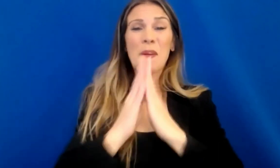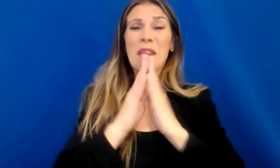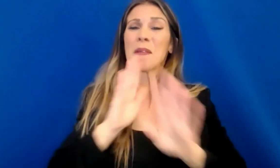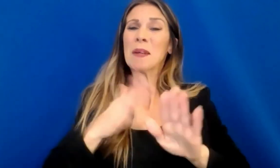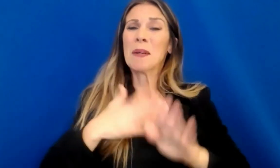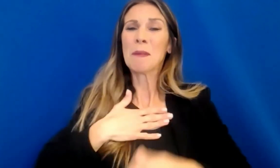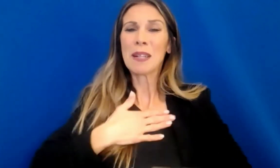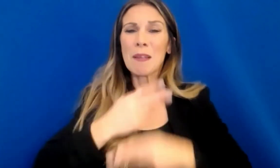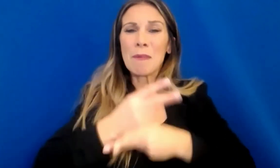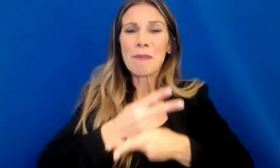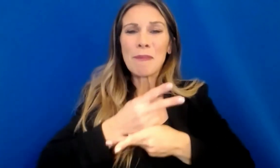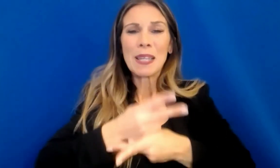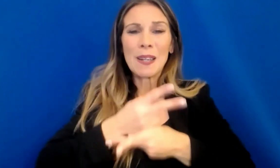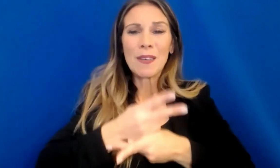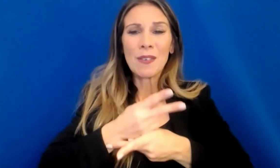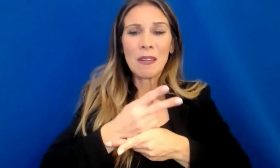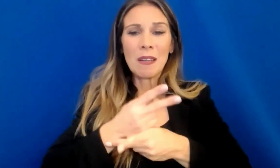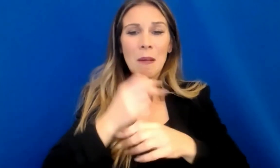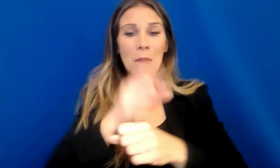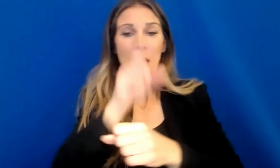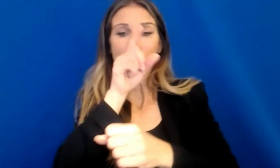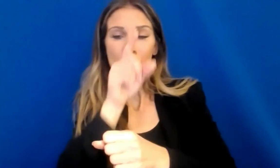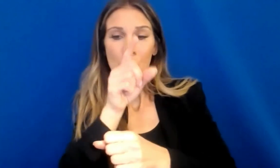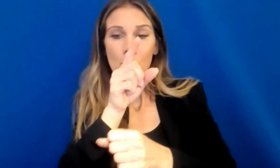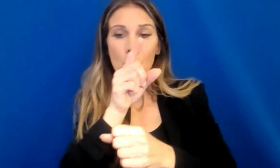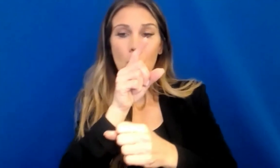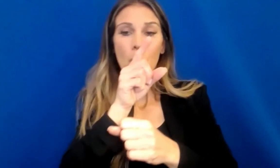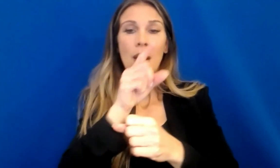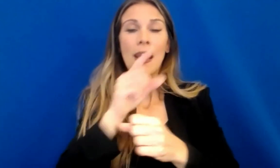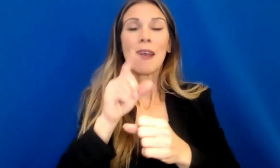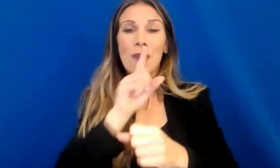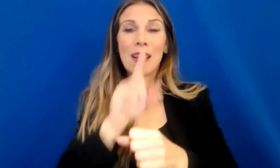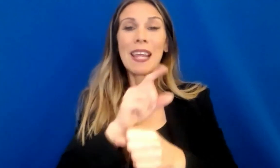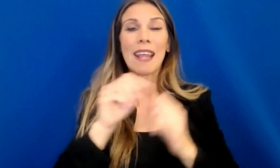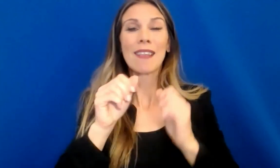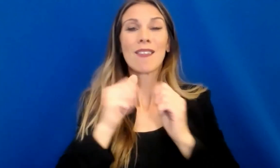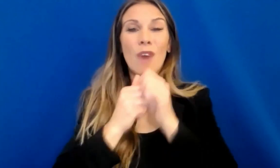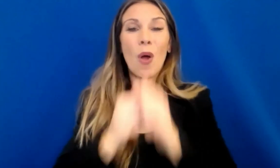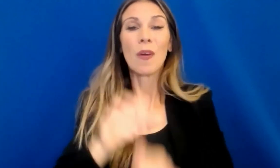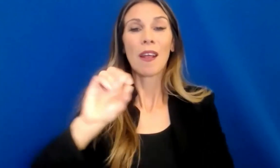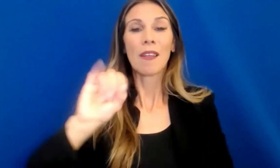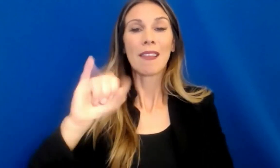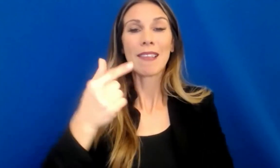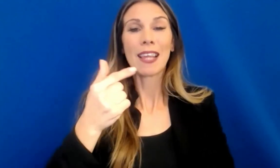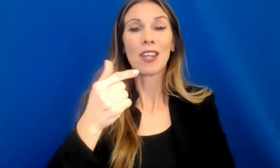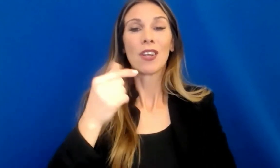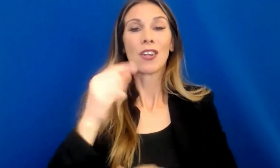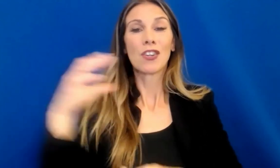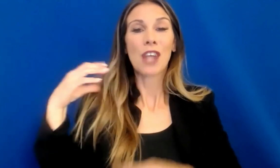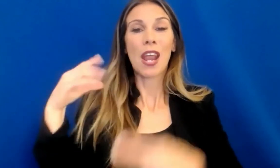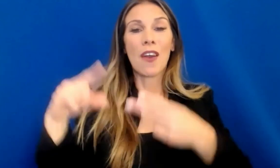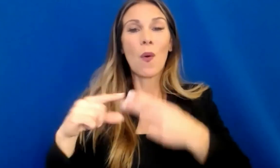it's ones that are also advanced by the SIG chair and the division VP.